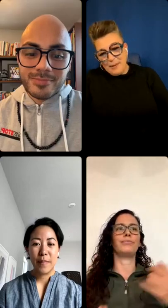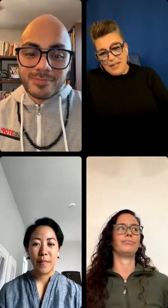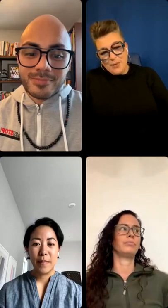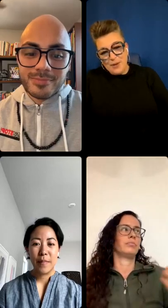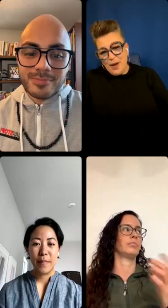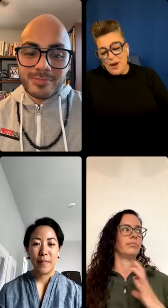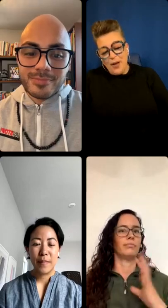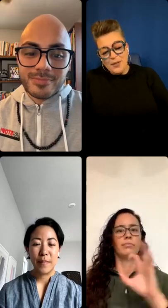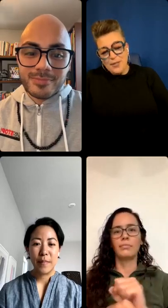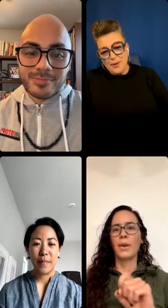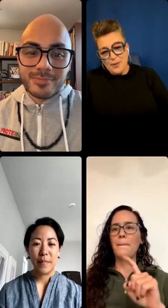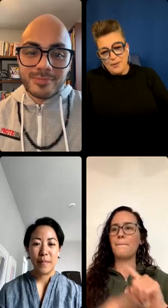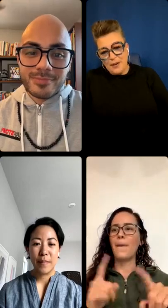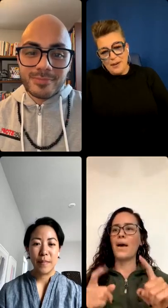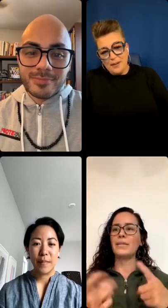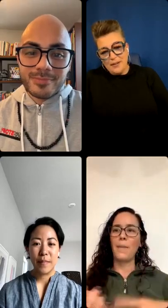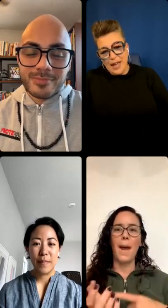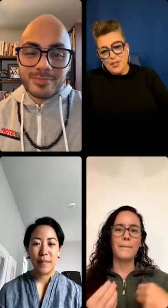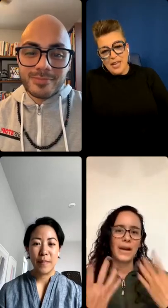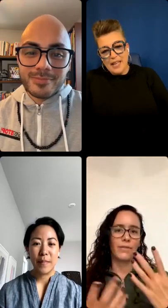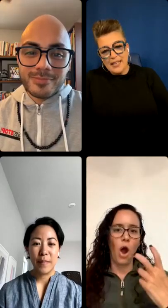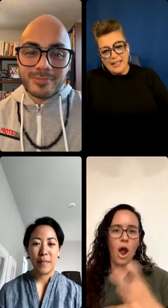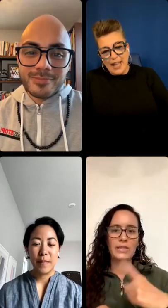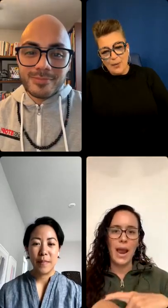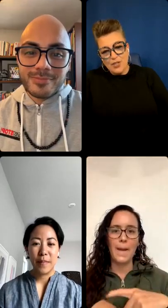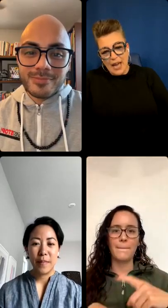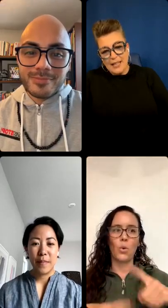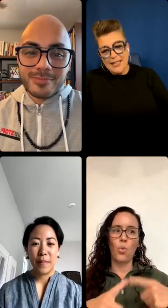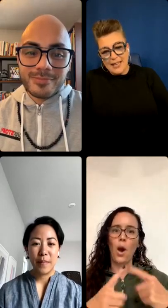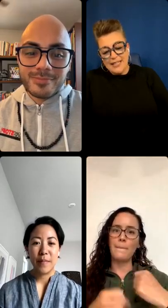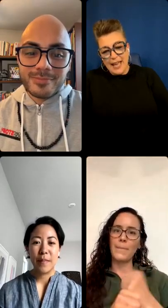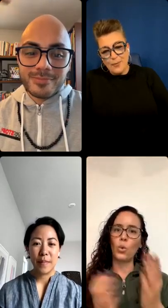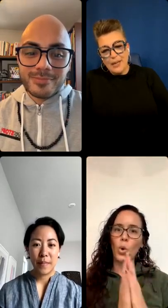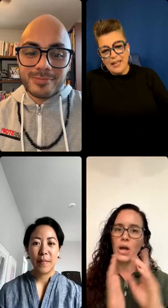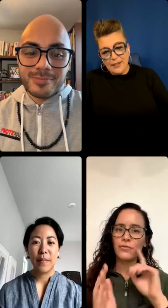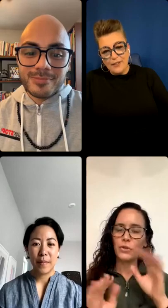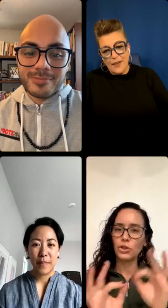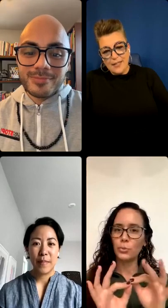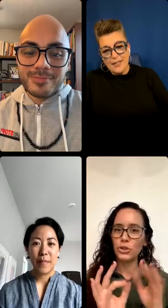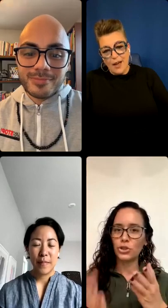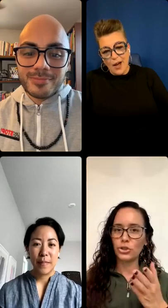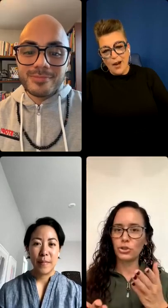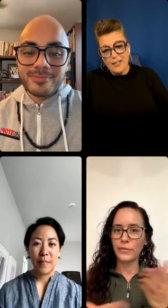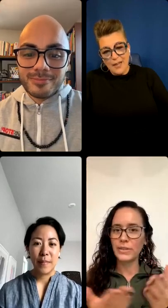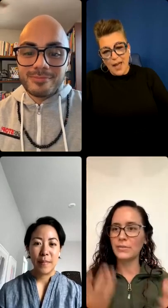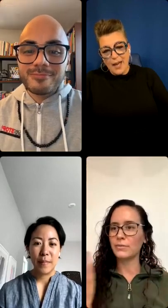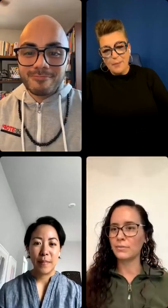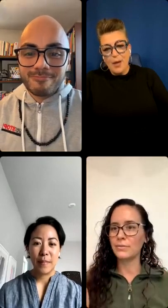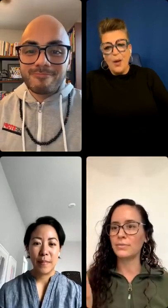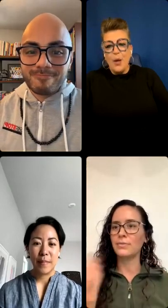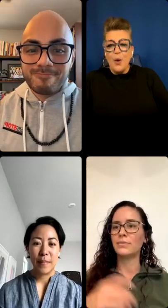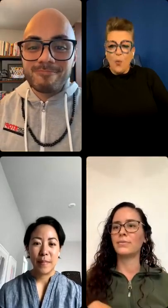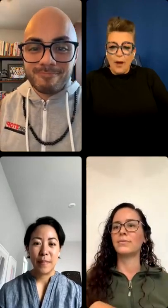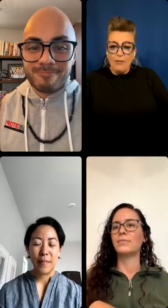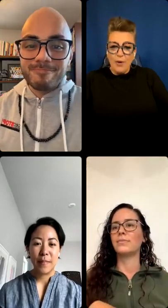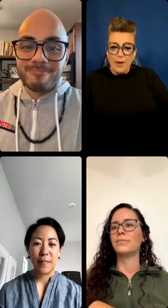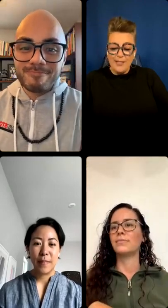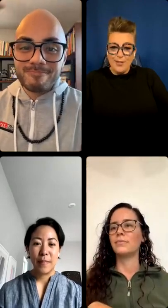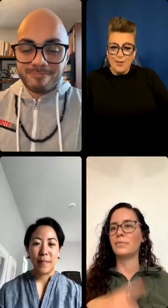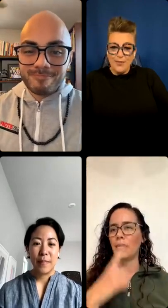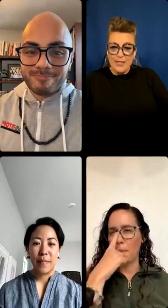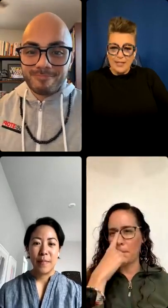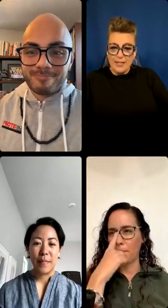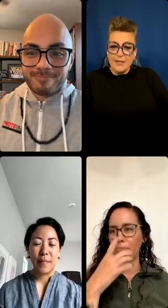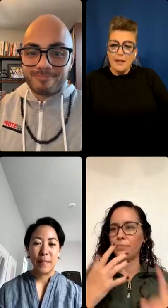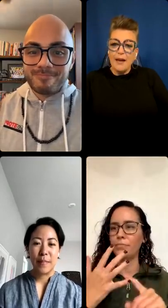insurance companies were not also educated in language access and would give us a hard time when